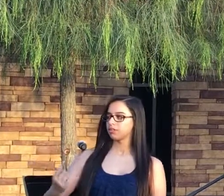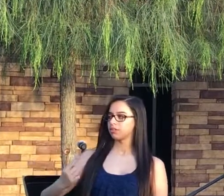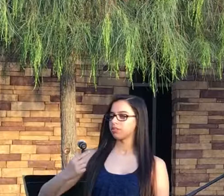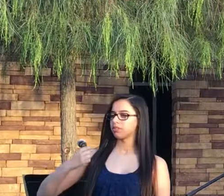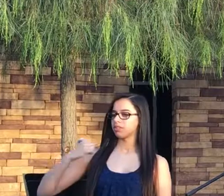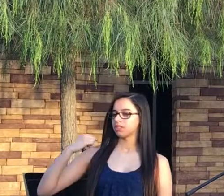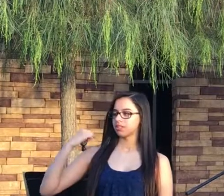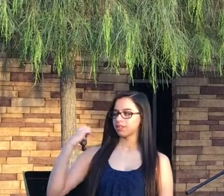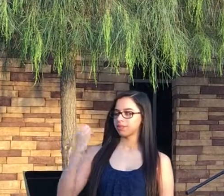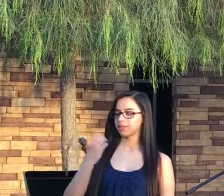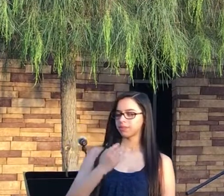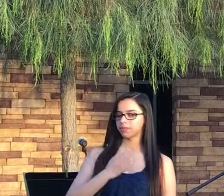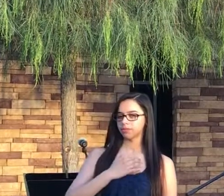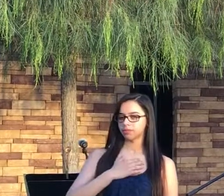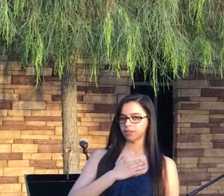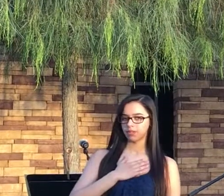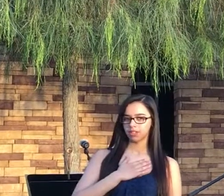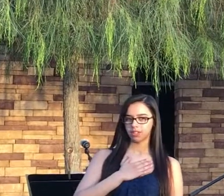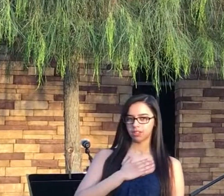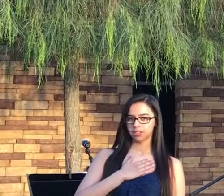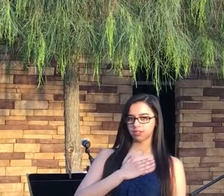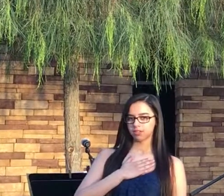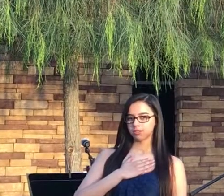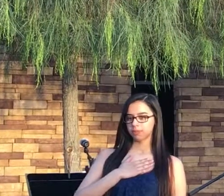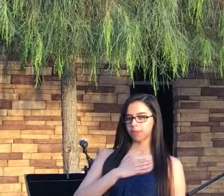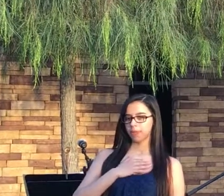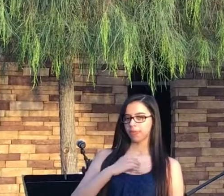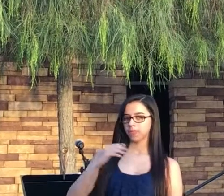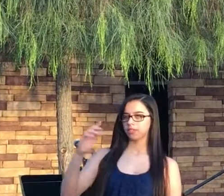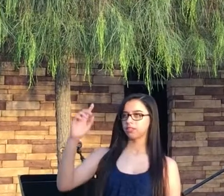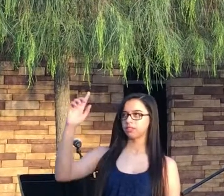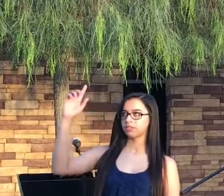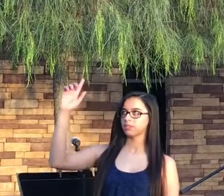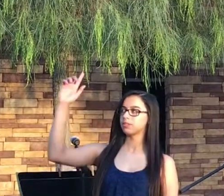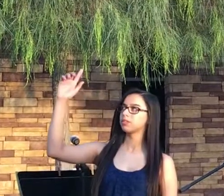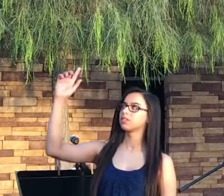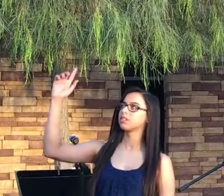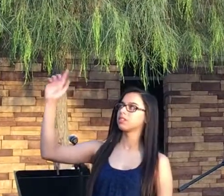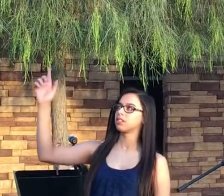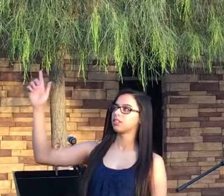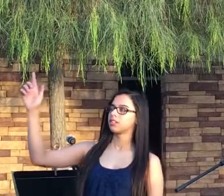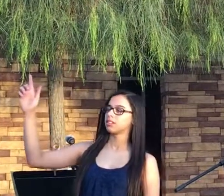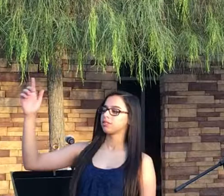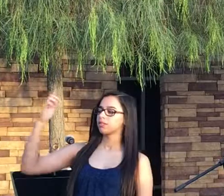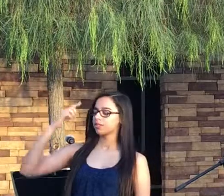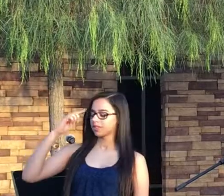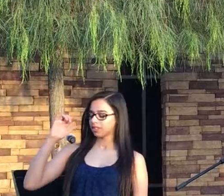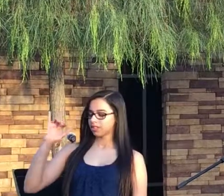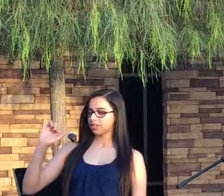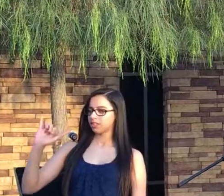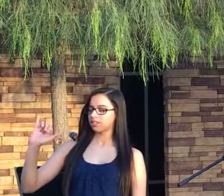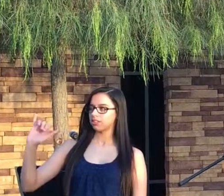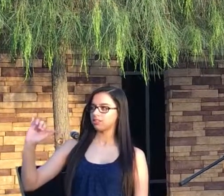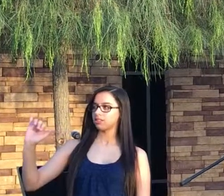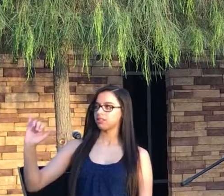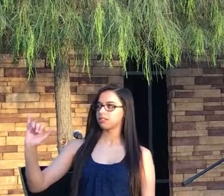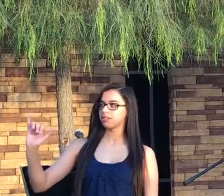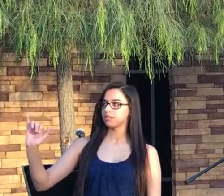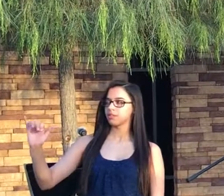forever mine. You are forever